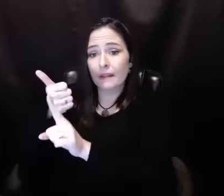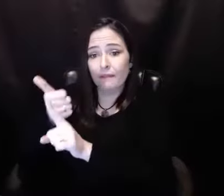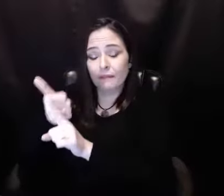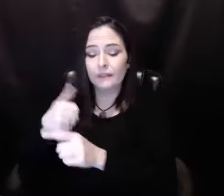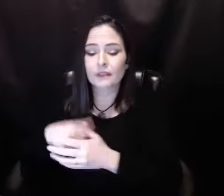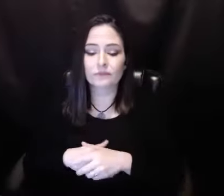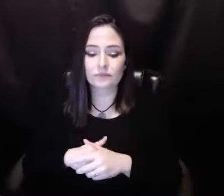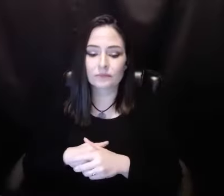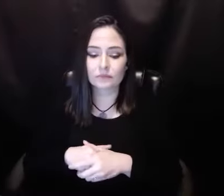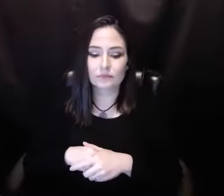himself.